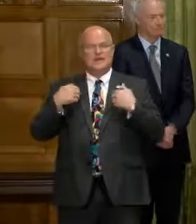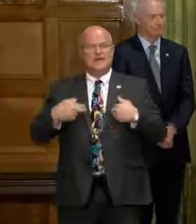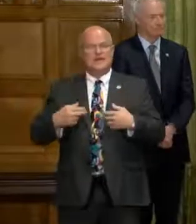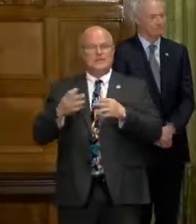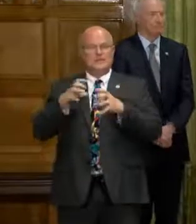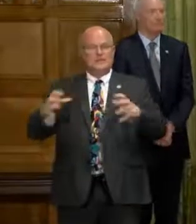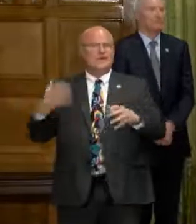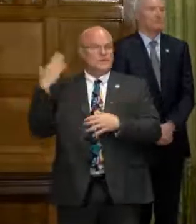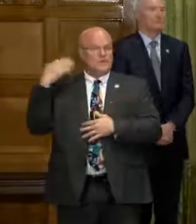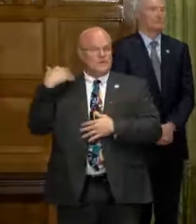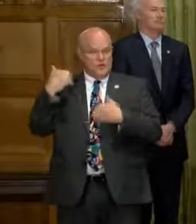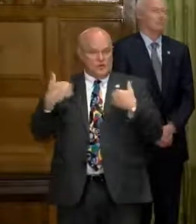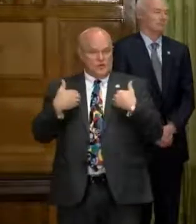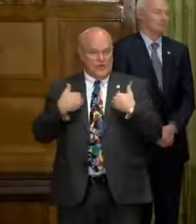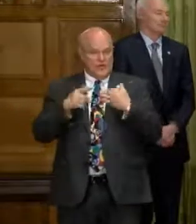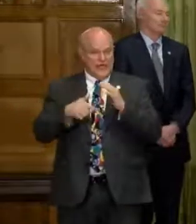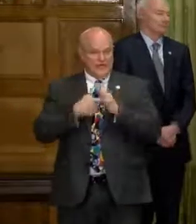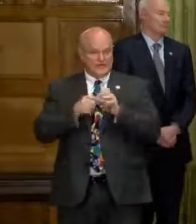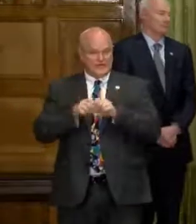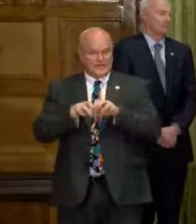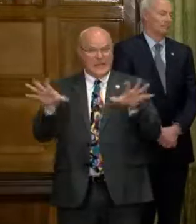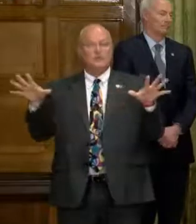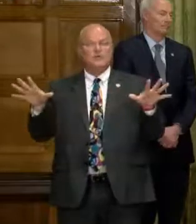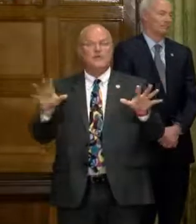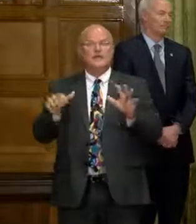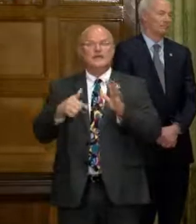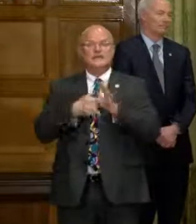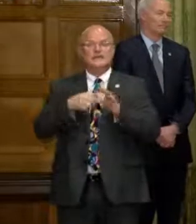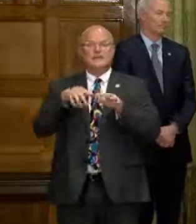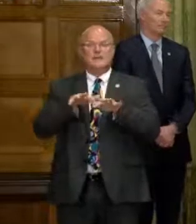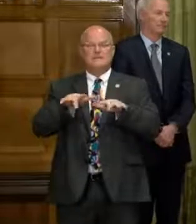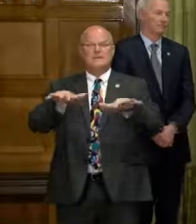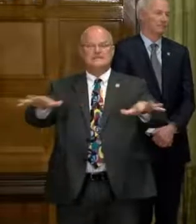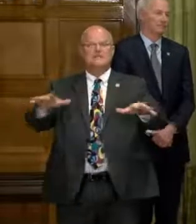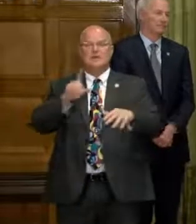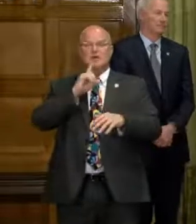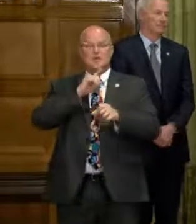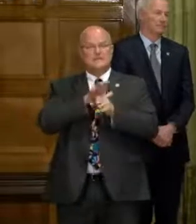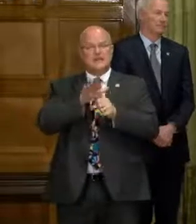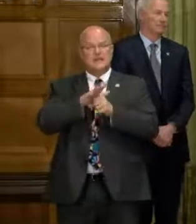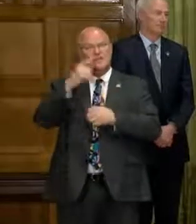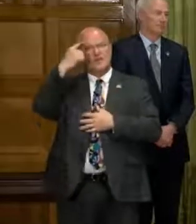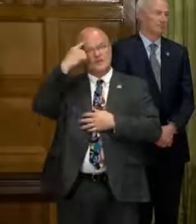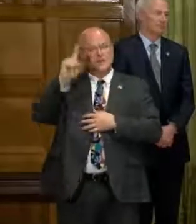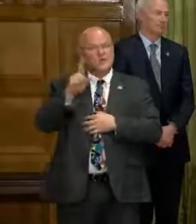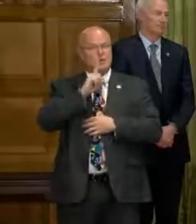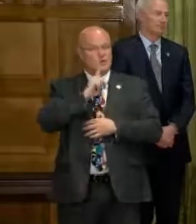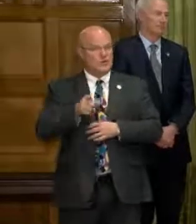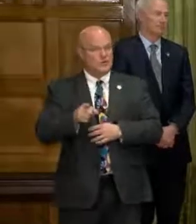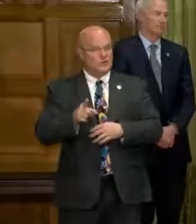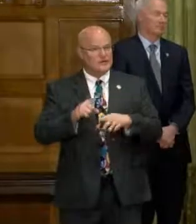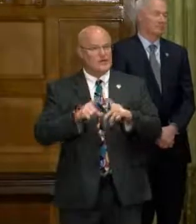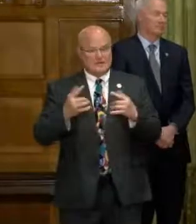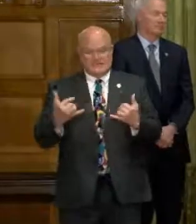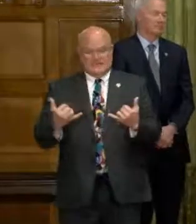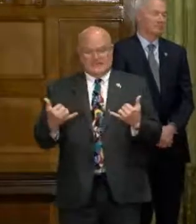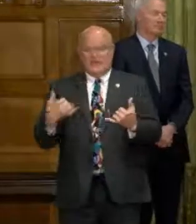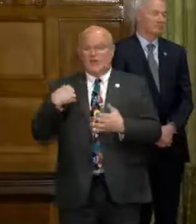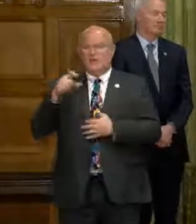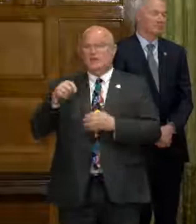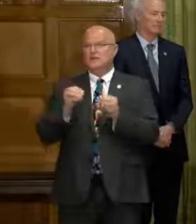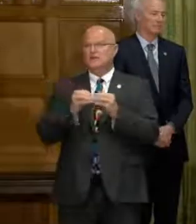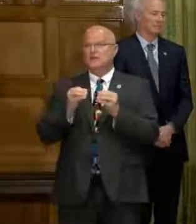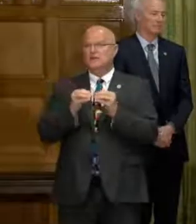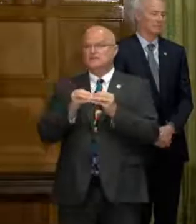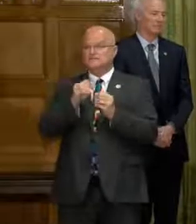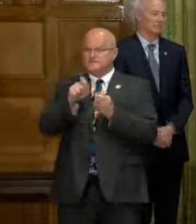we had before this outbreak, this pandemic, was adequate for where we were, but now we need